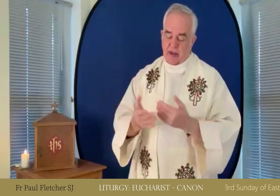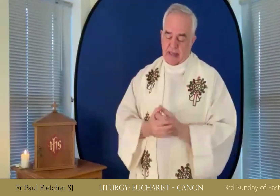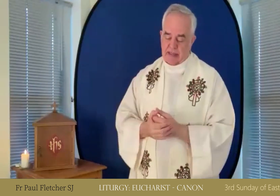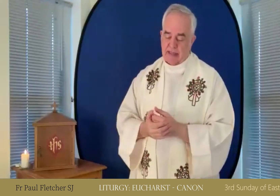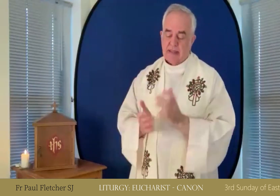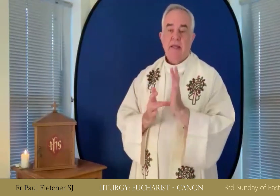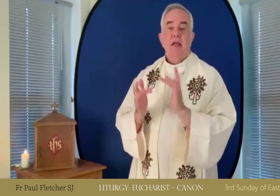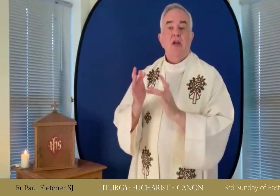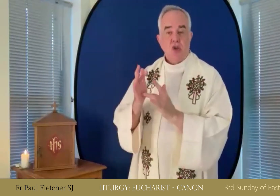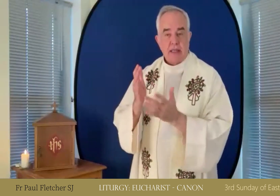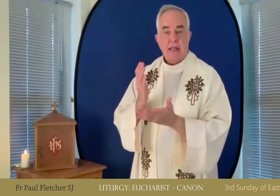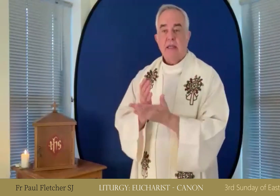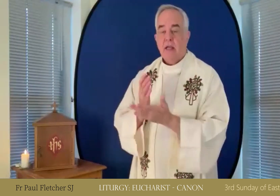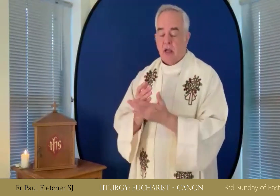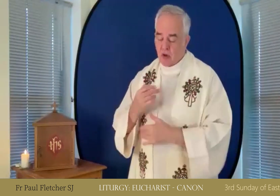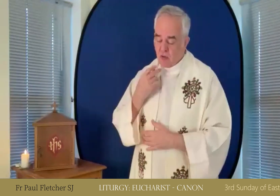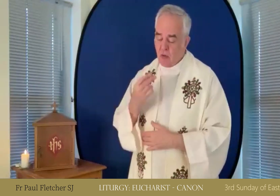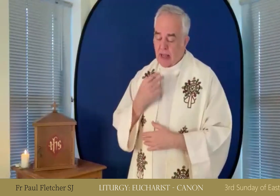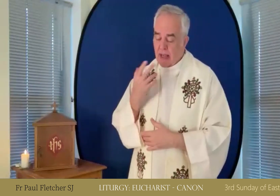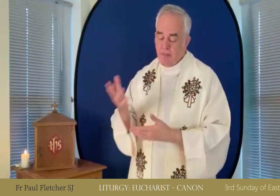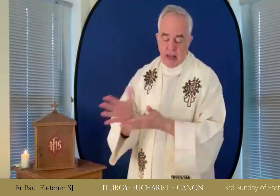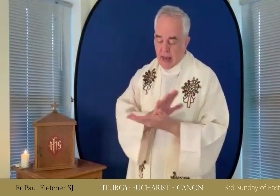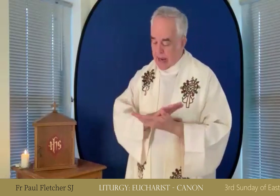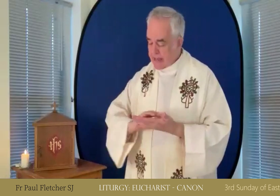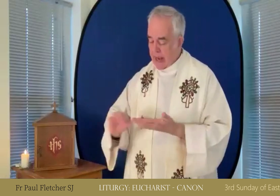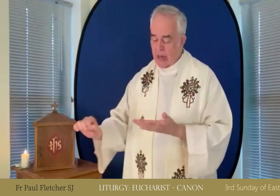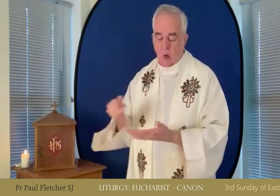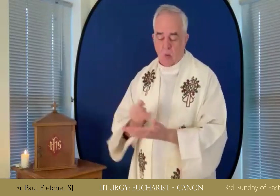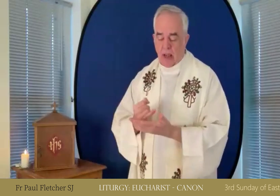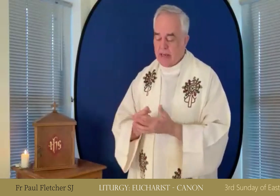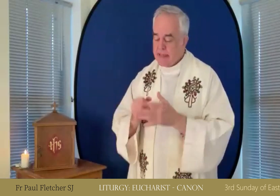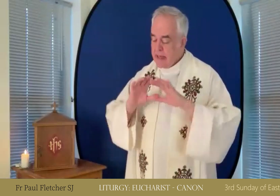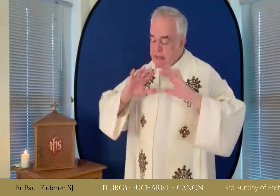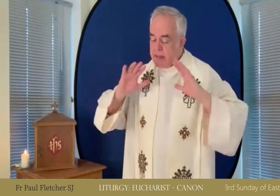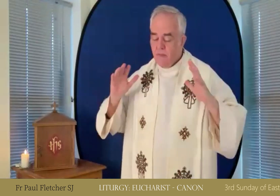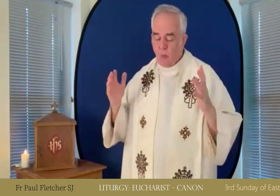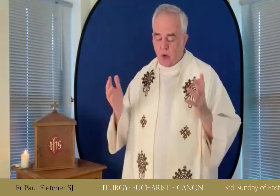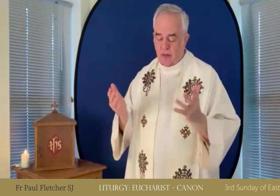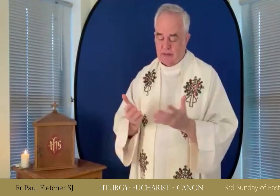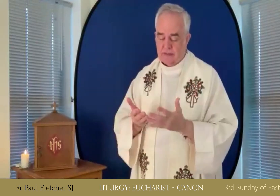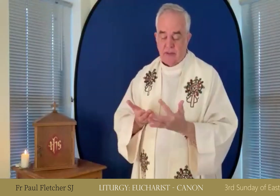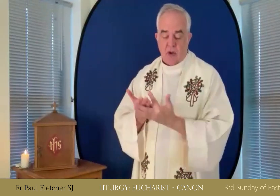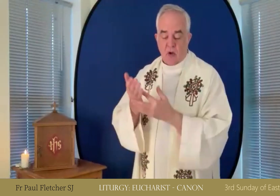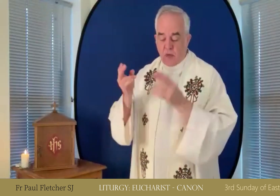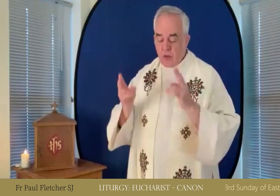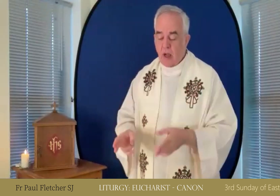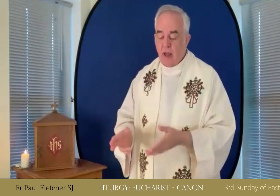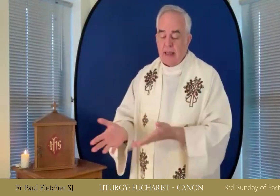sacrifice. Jesus, true Lamb, taking away sins of the world. Through dying,